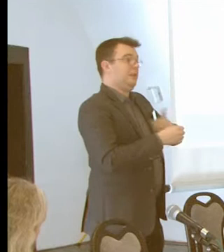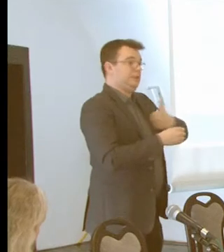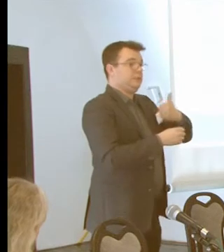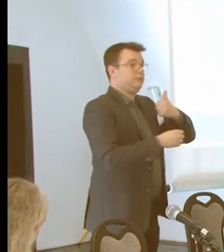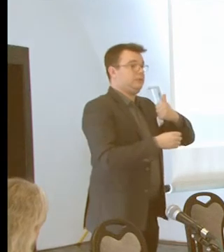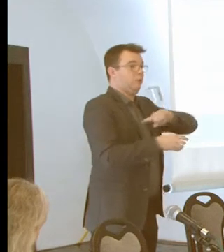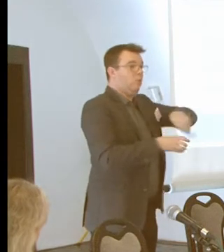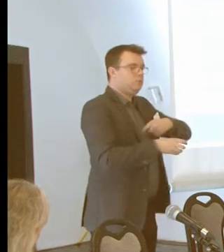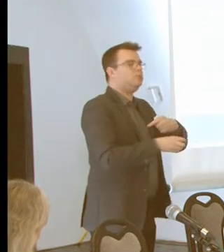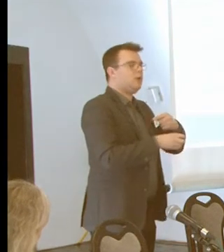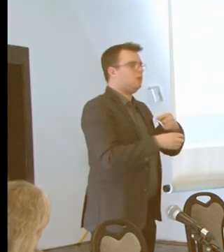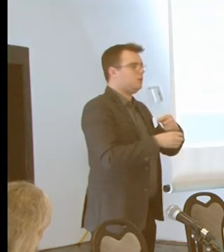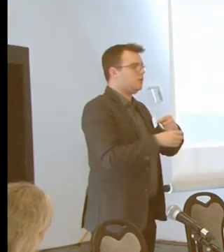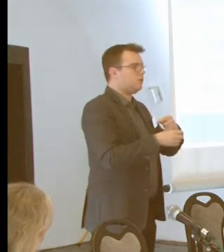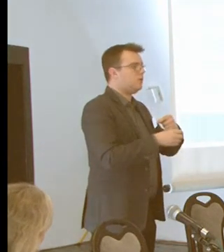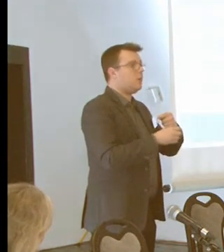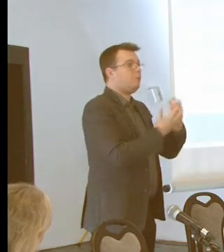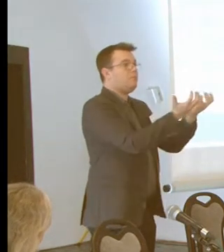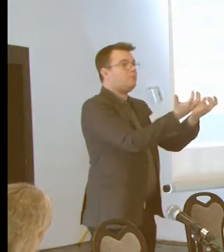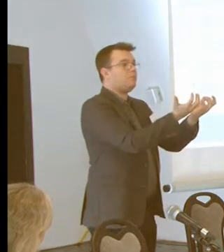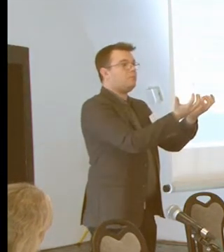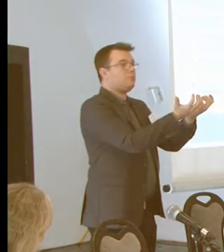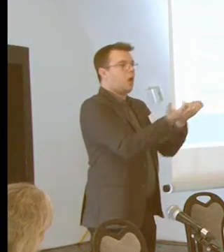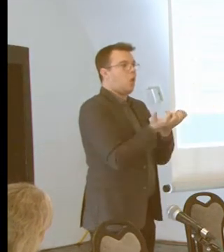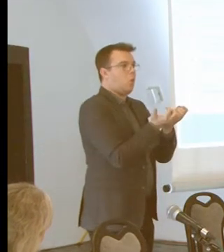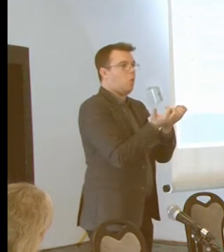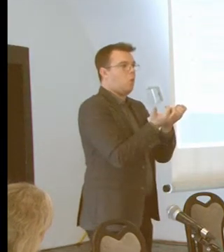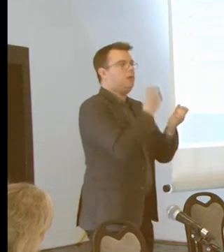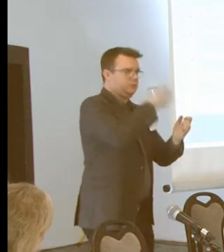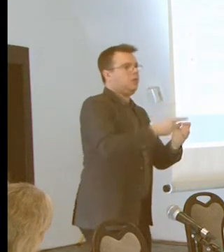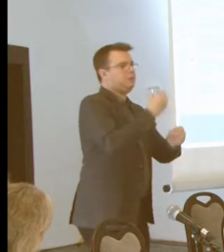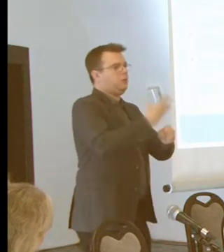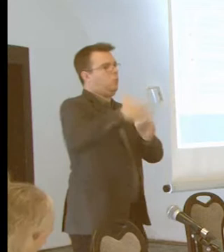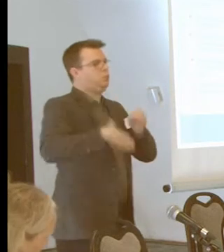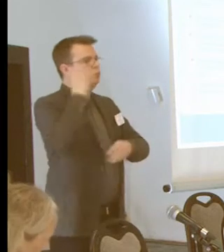They need a bit more knowledge about it, because for us the most important thing is